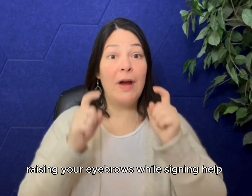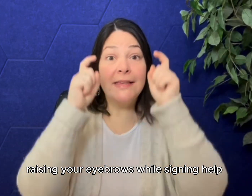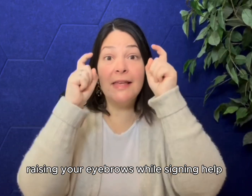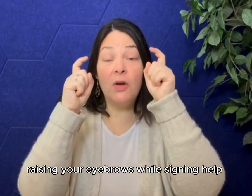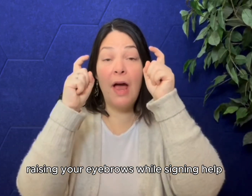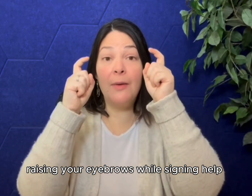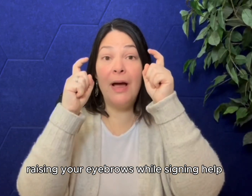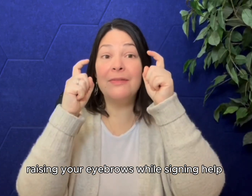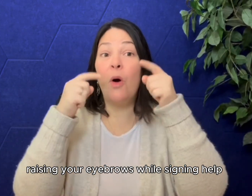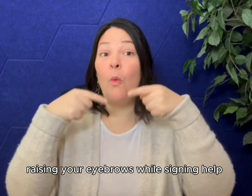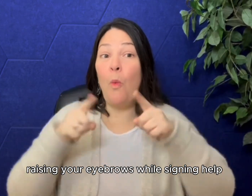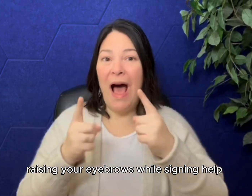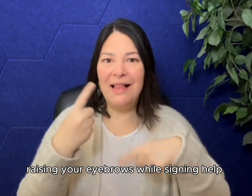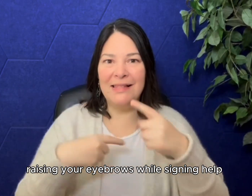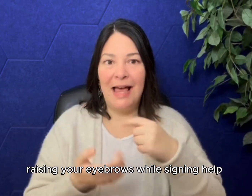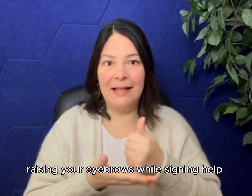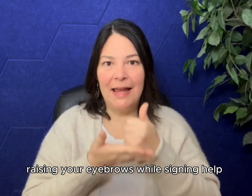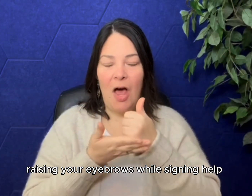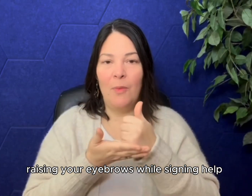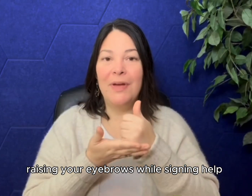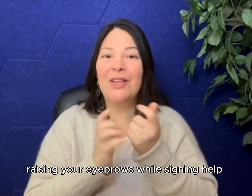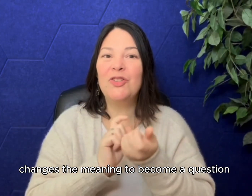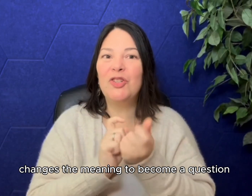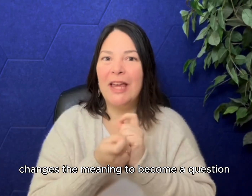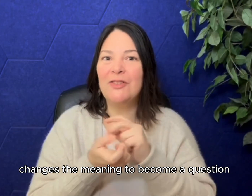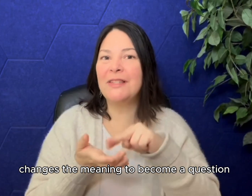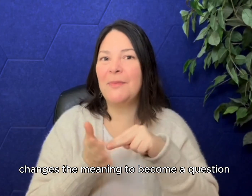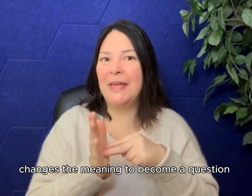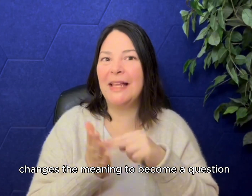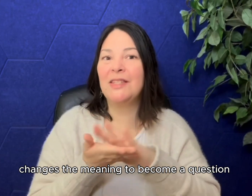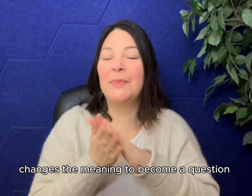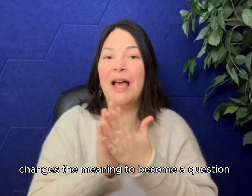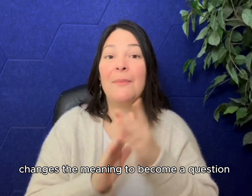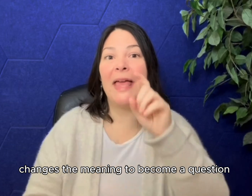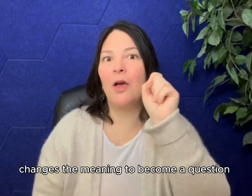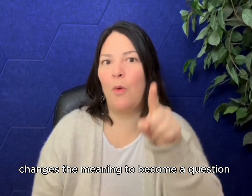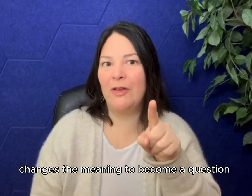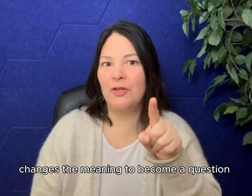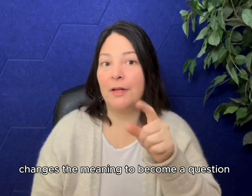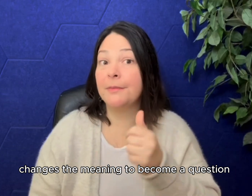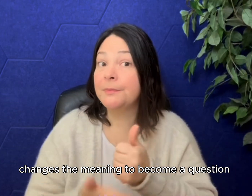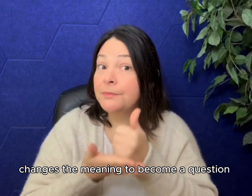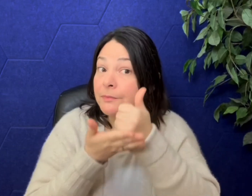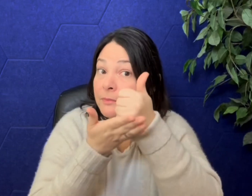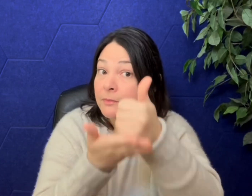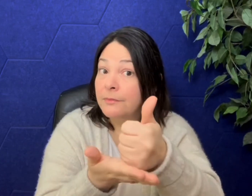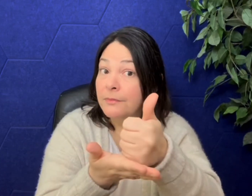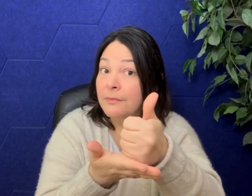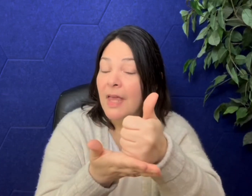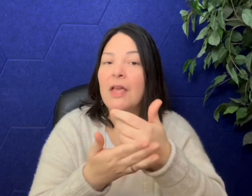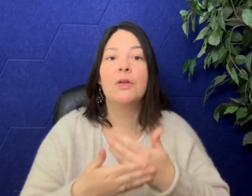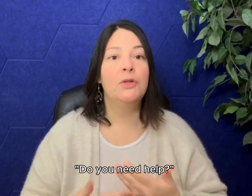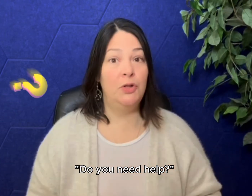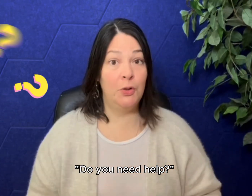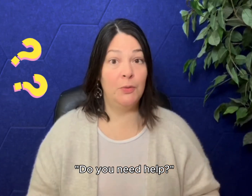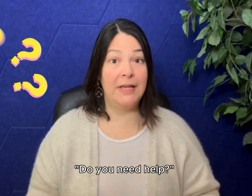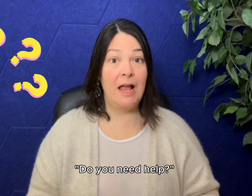Raising your eyebrows while signing help changes the meaning to become a question. Do you need